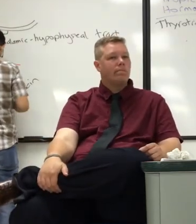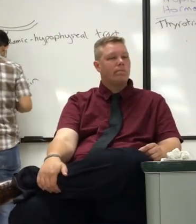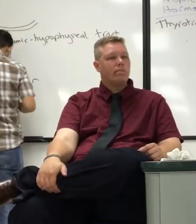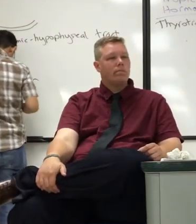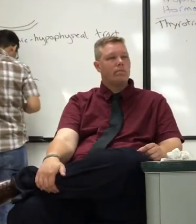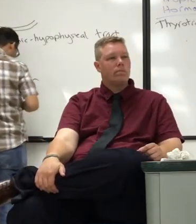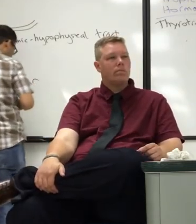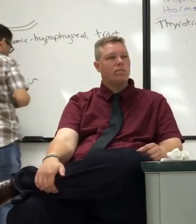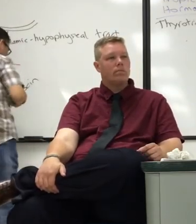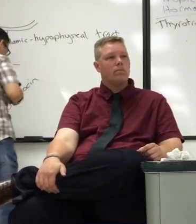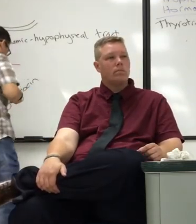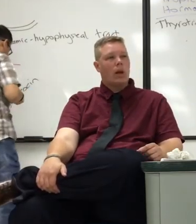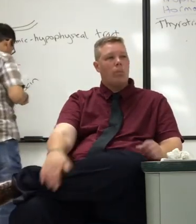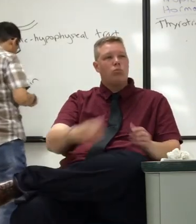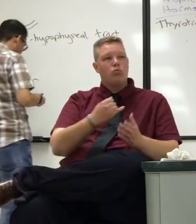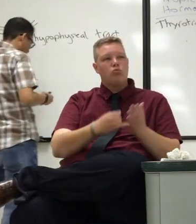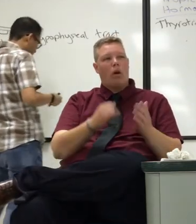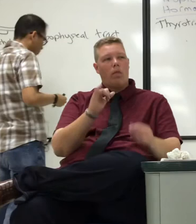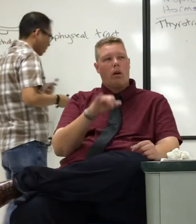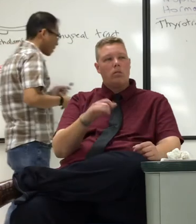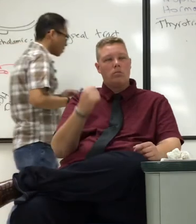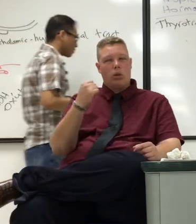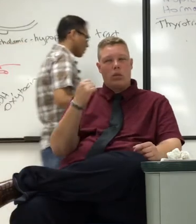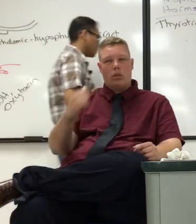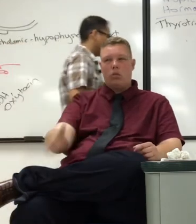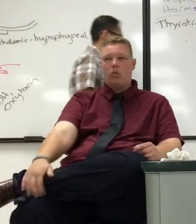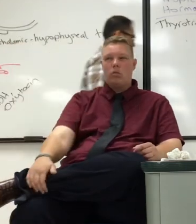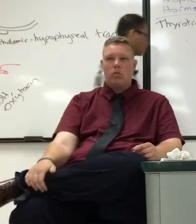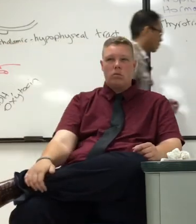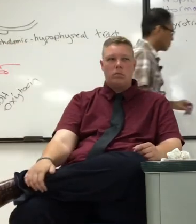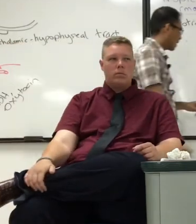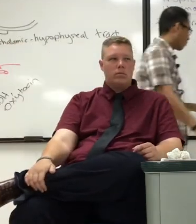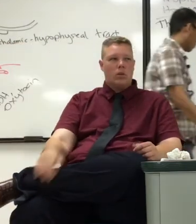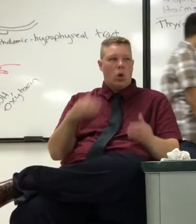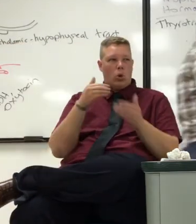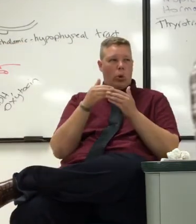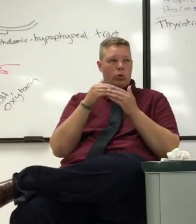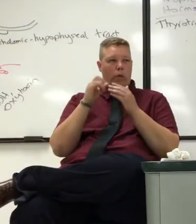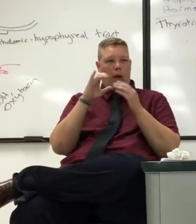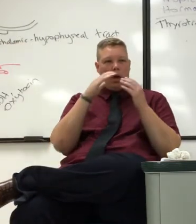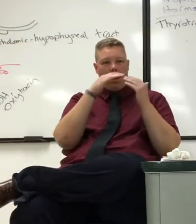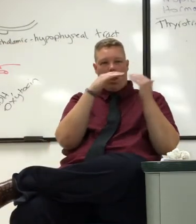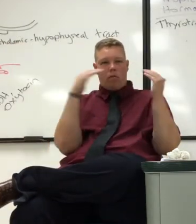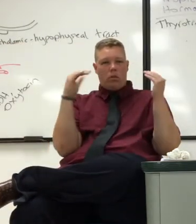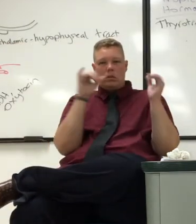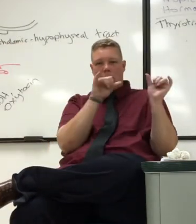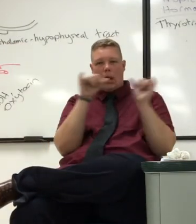I'll draw capbed 1 right around the infundibulum level.